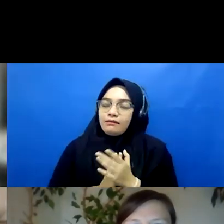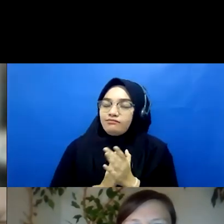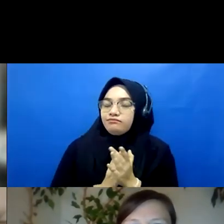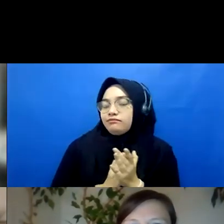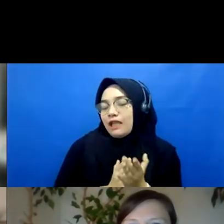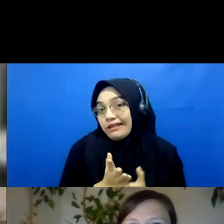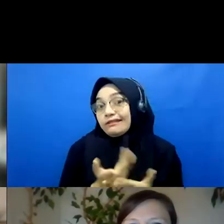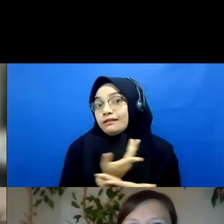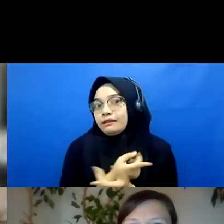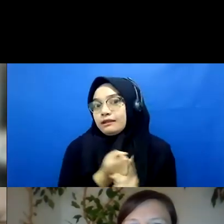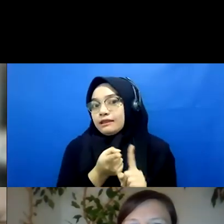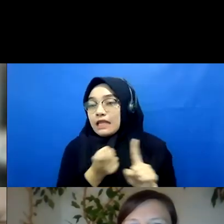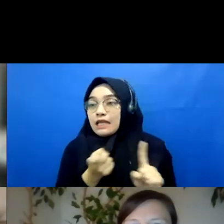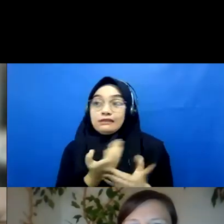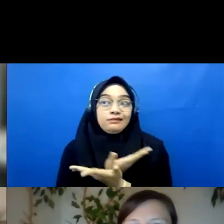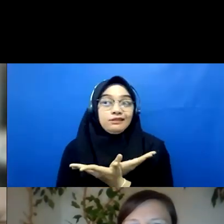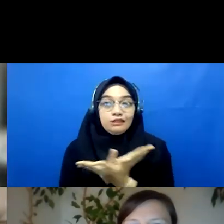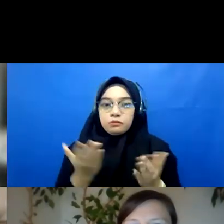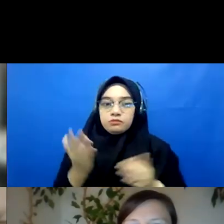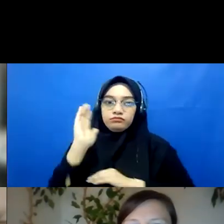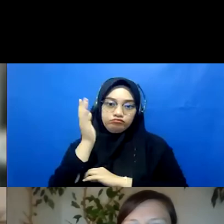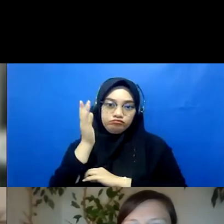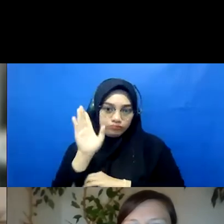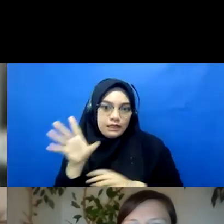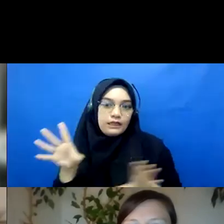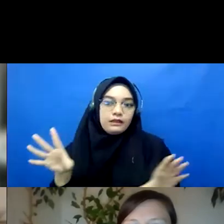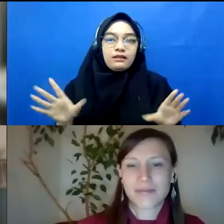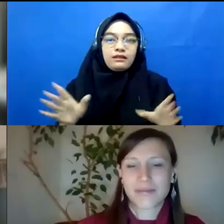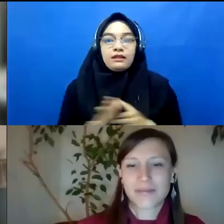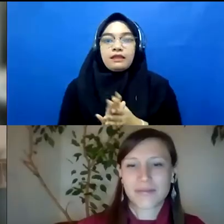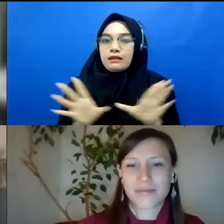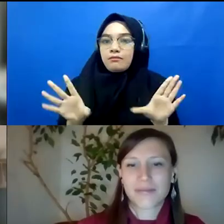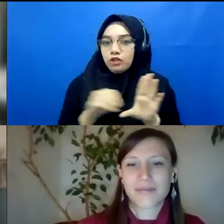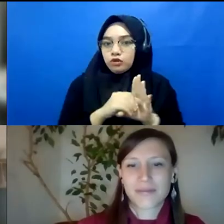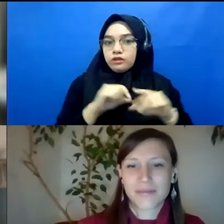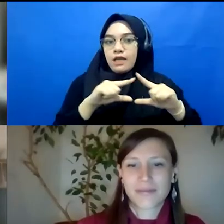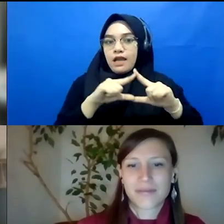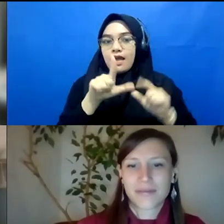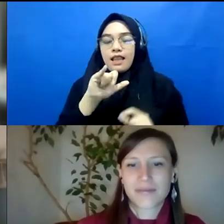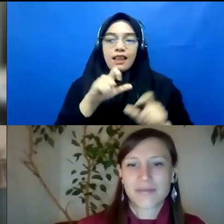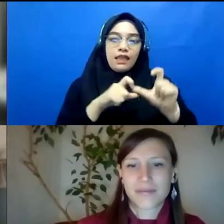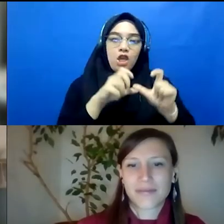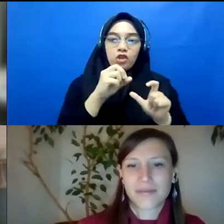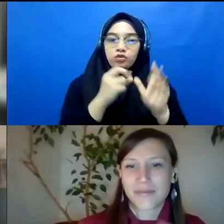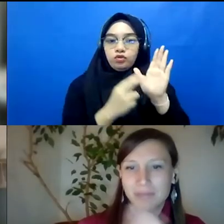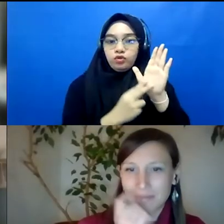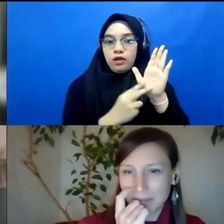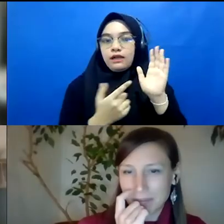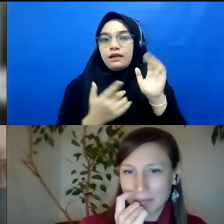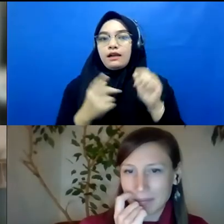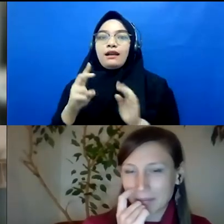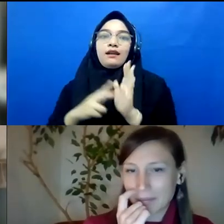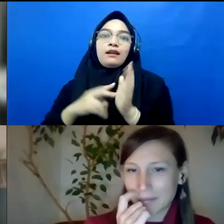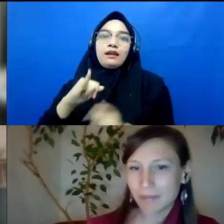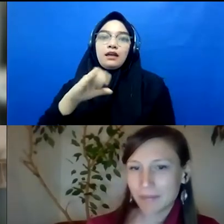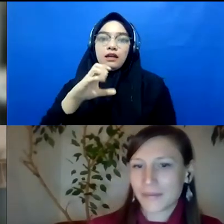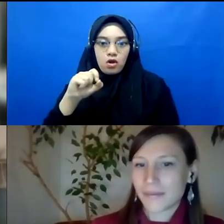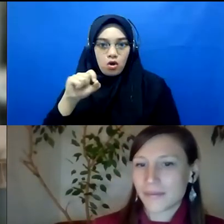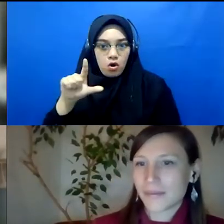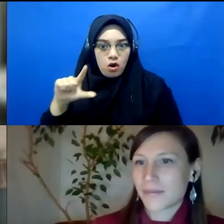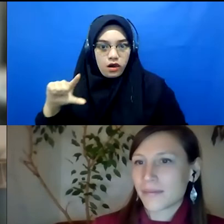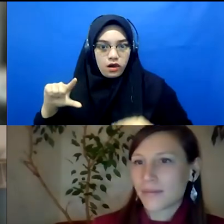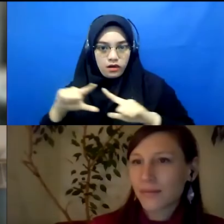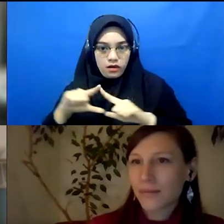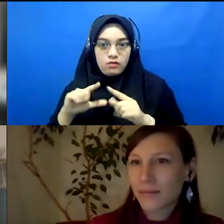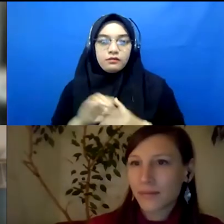today, including Alison and Nicola. And that would be, you know, for the